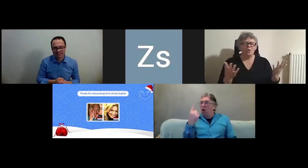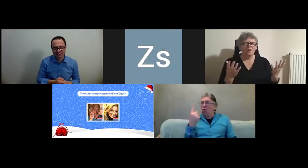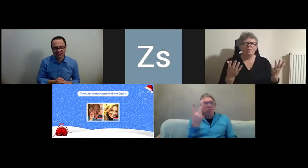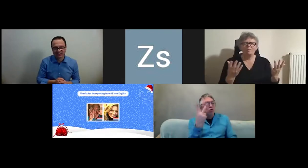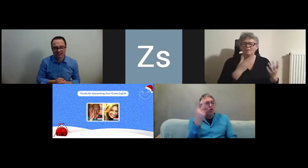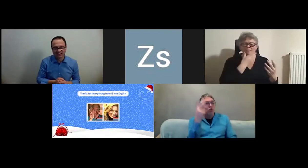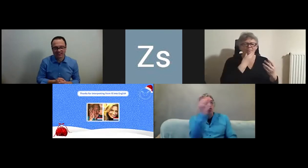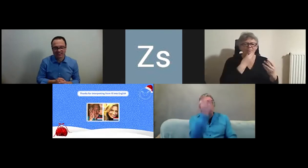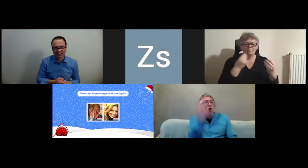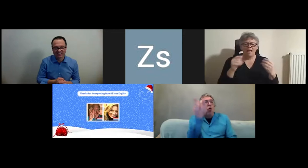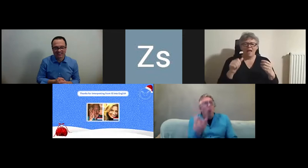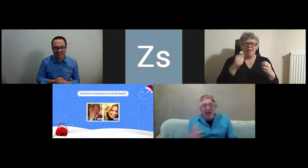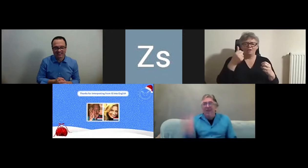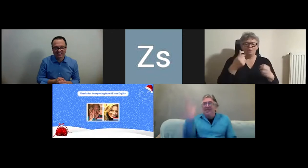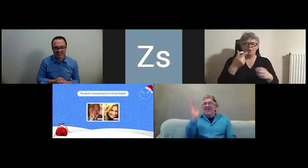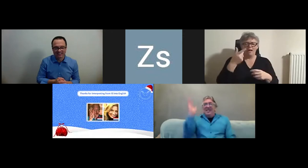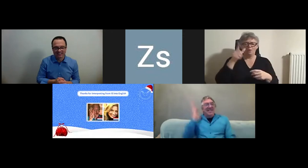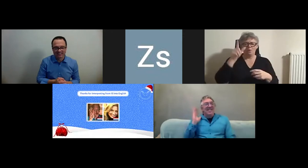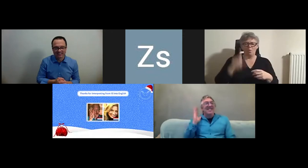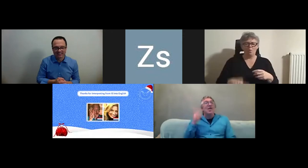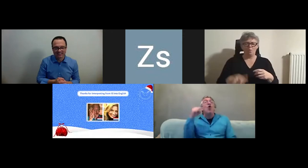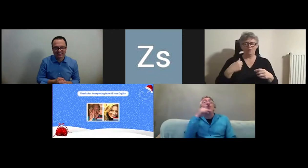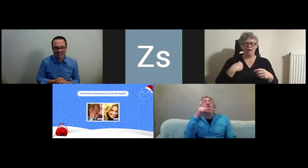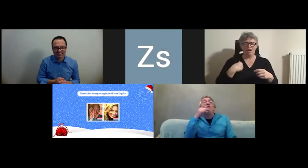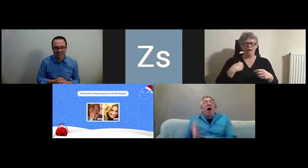Just want to say thank you. It's been so beautiful.